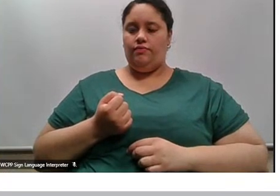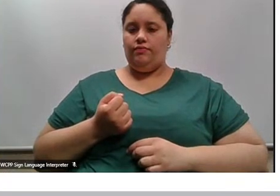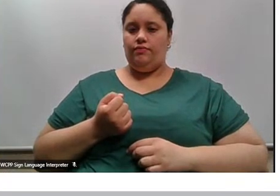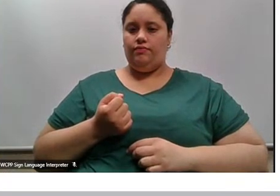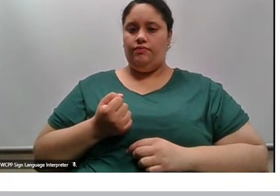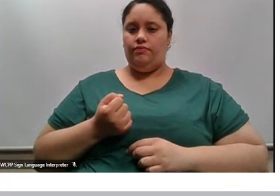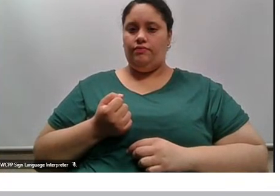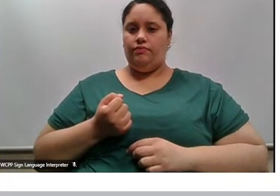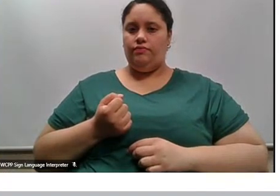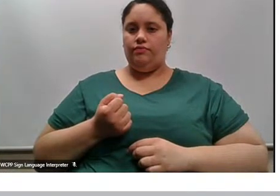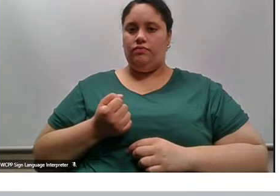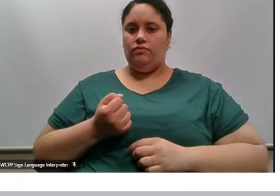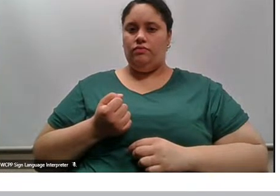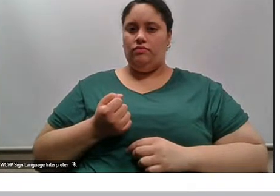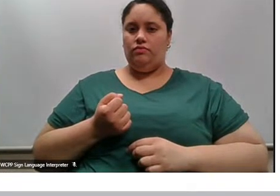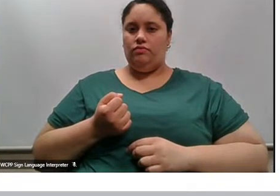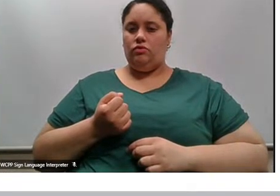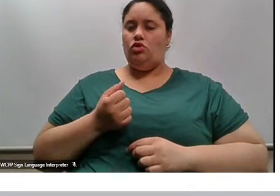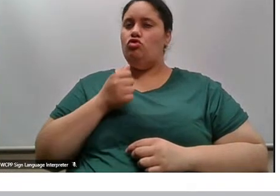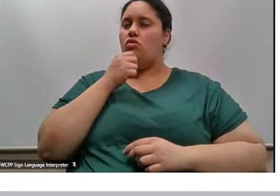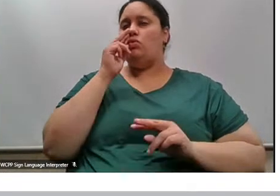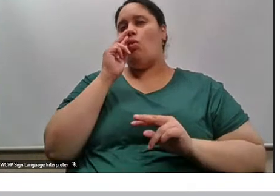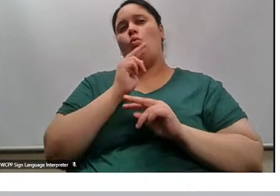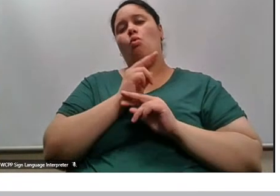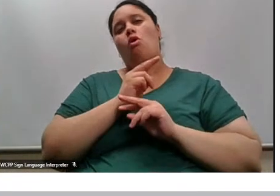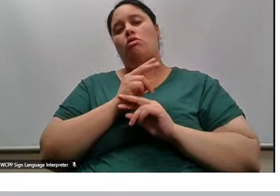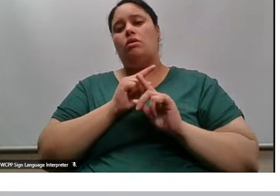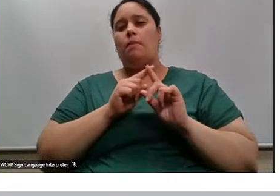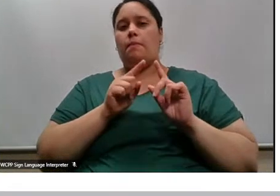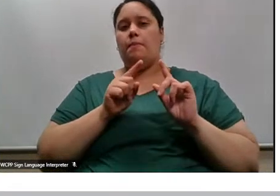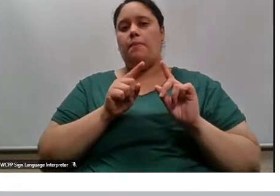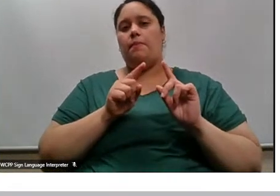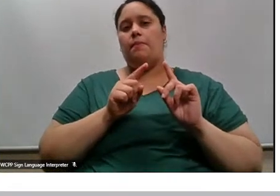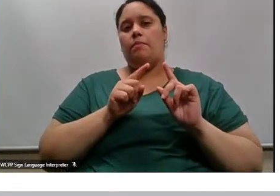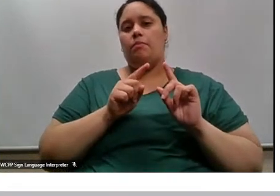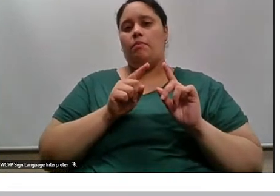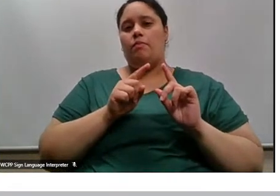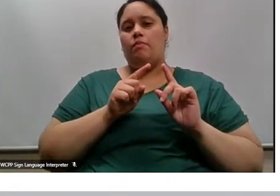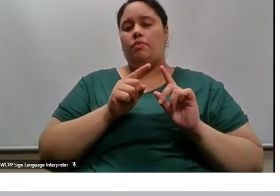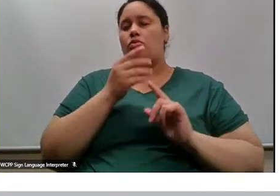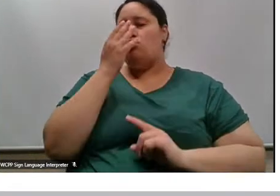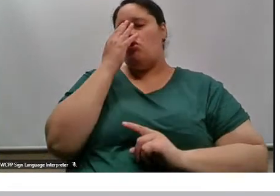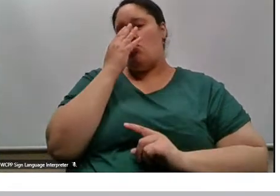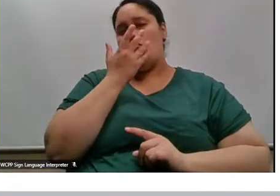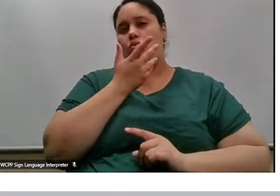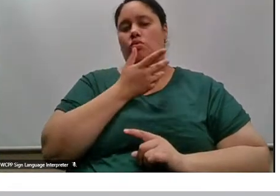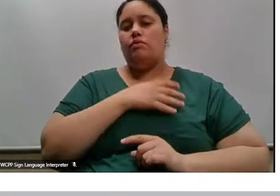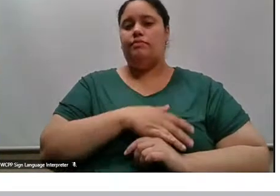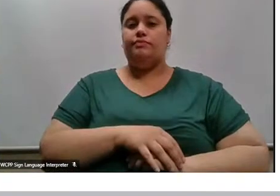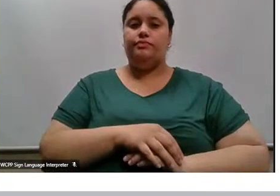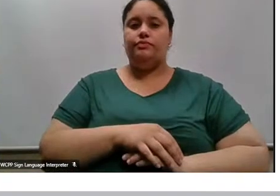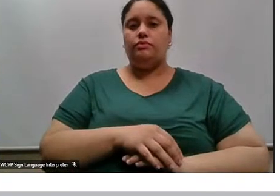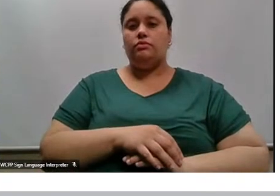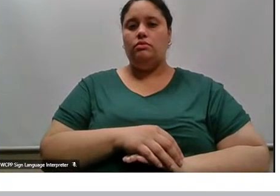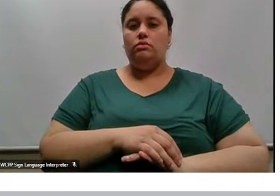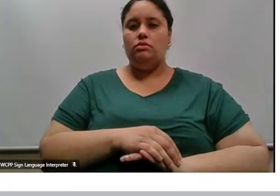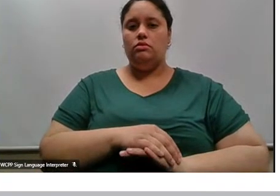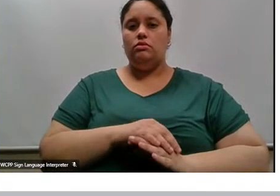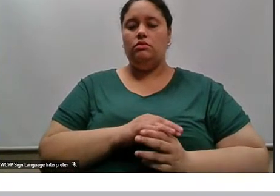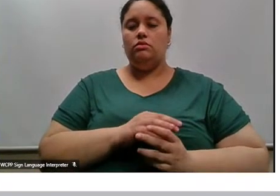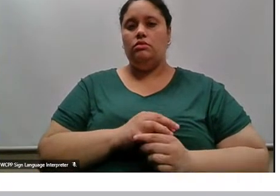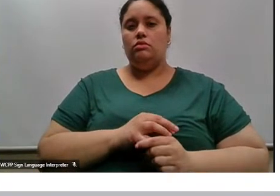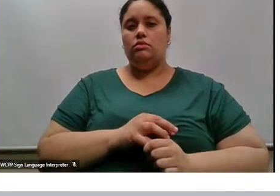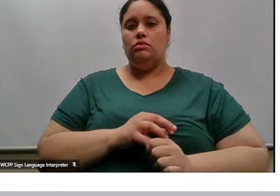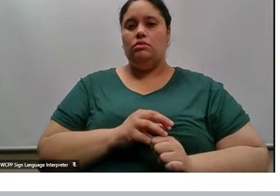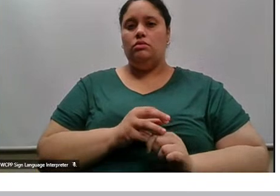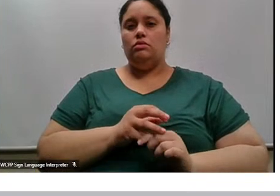maybe watched in a bad way, but they know that they don't do it. I just want to check, is it not real? Don't you think it